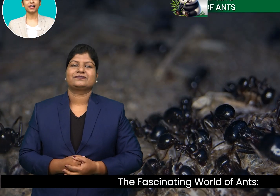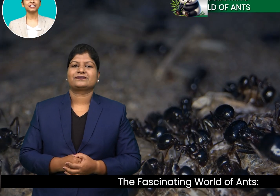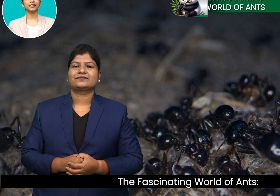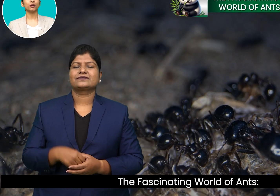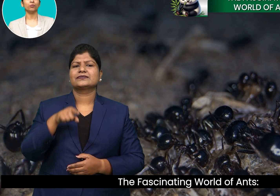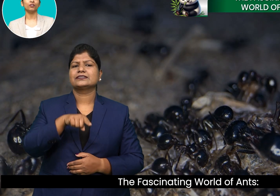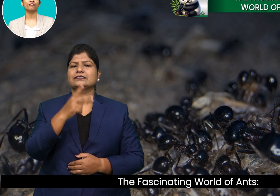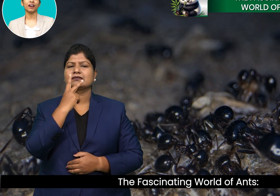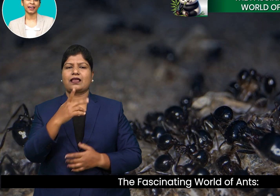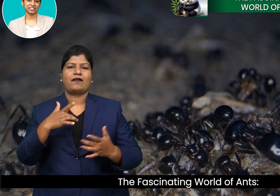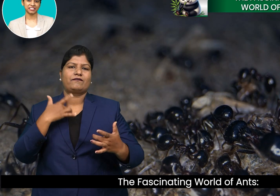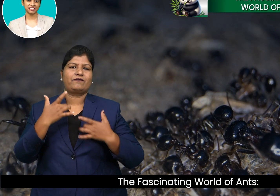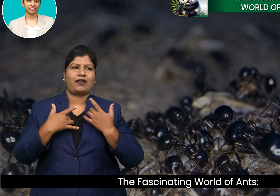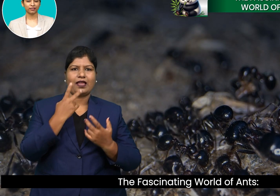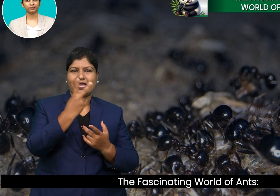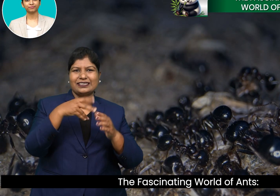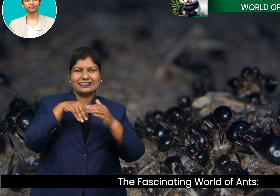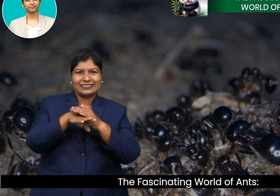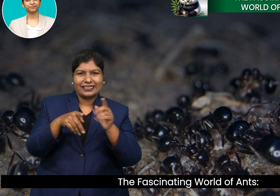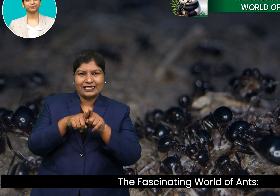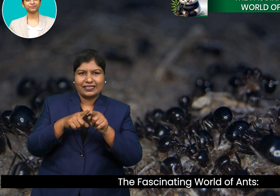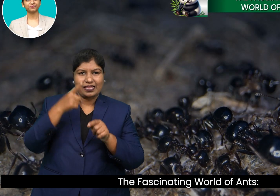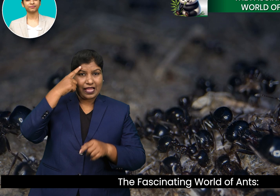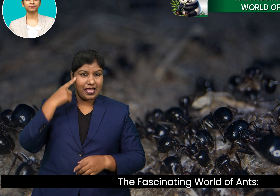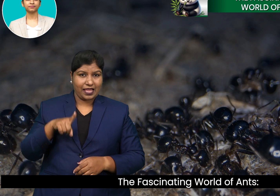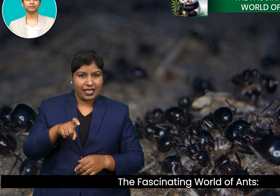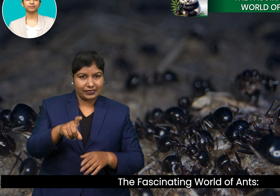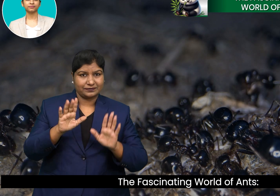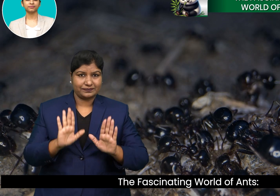The fascinating world of ants.